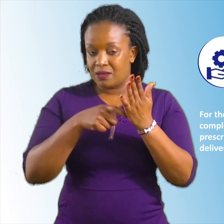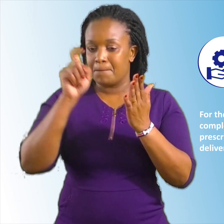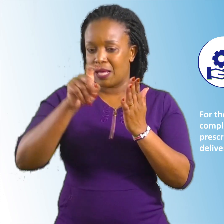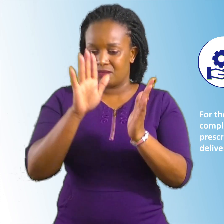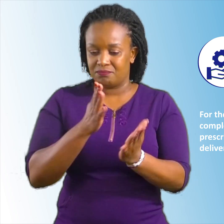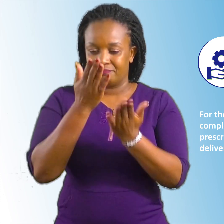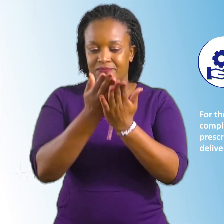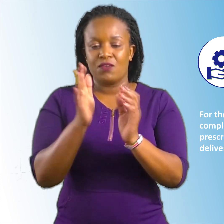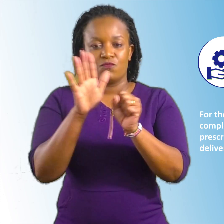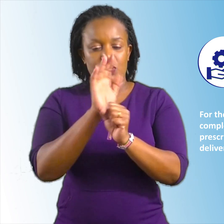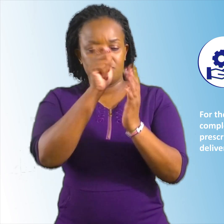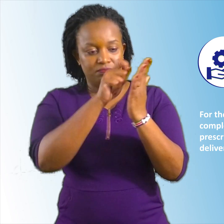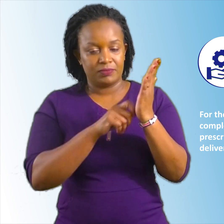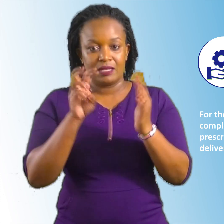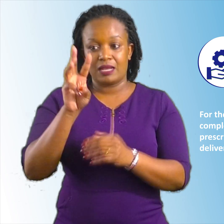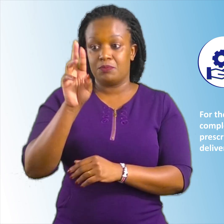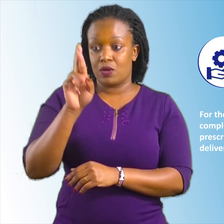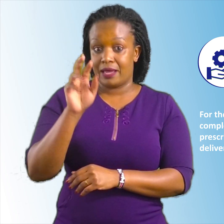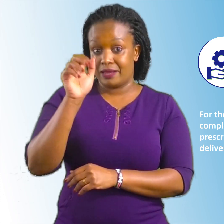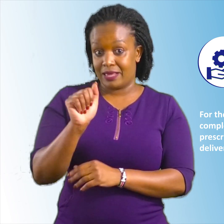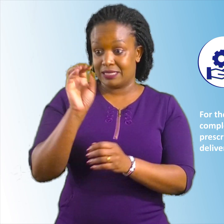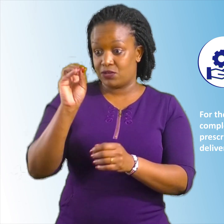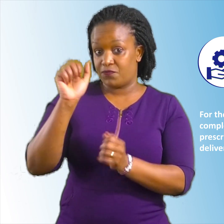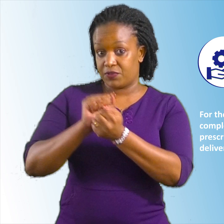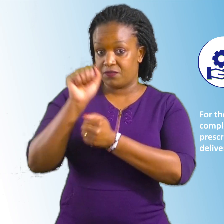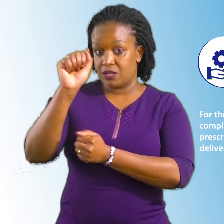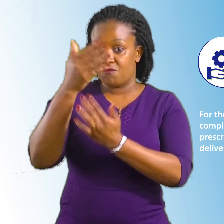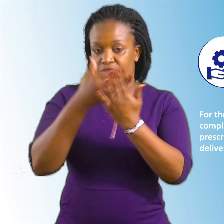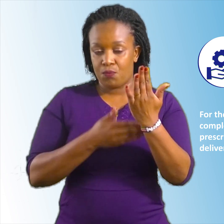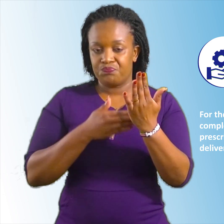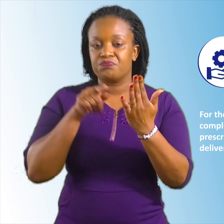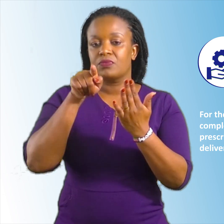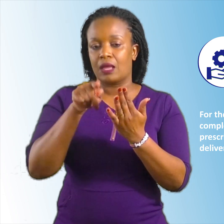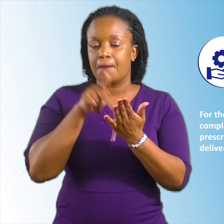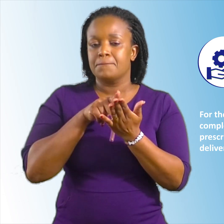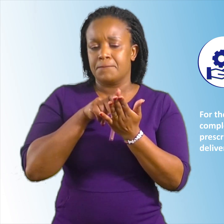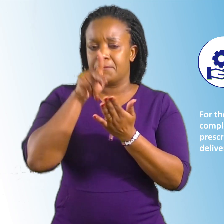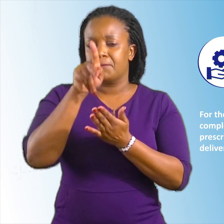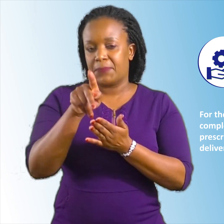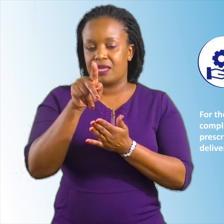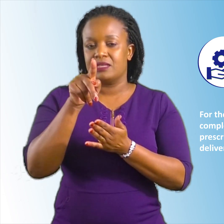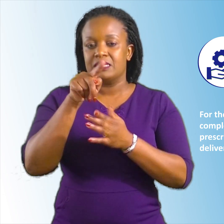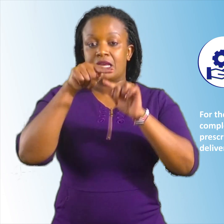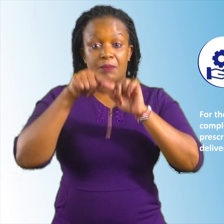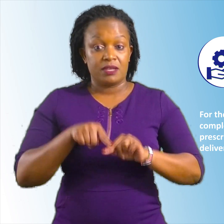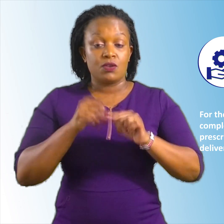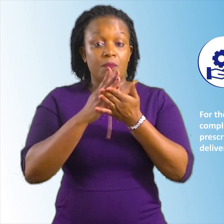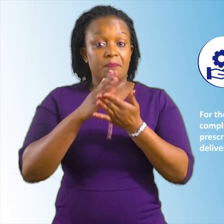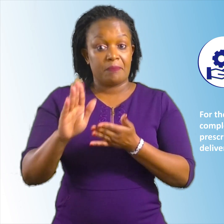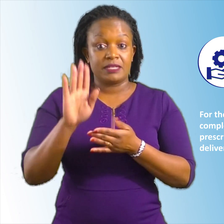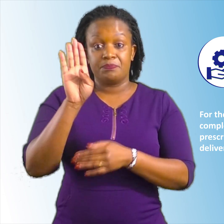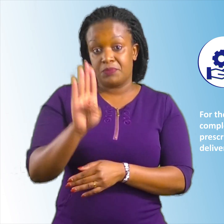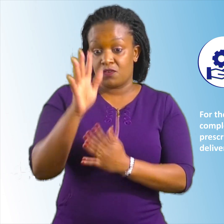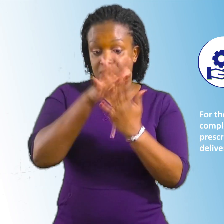a duly completed WRA 015 form. The charges are as prescribed under Part B of the